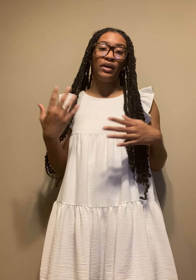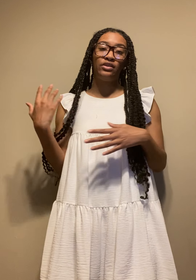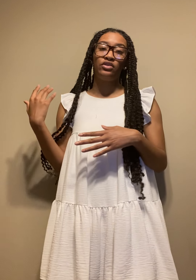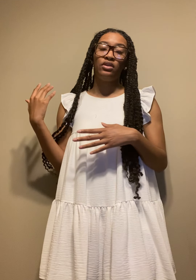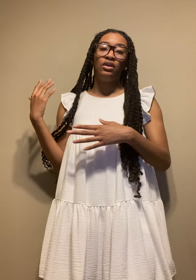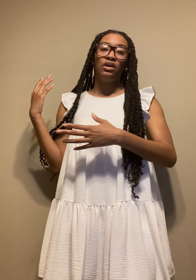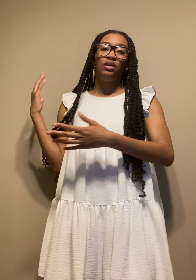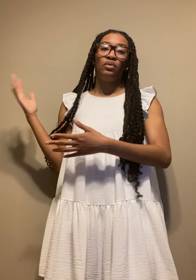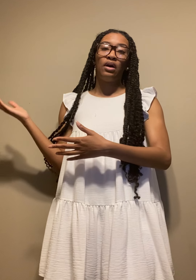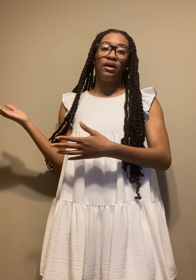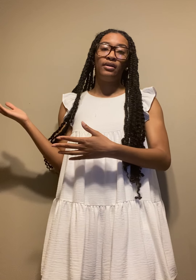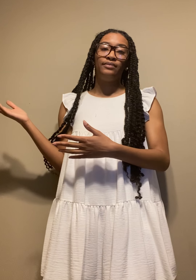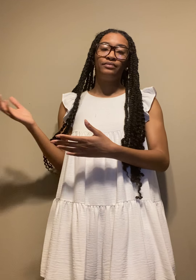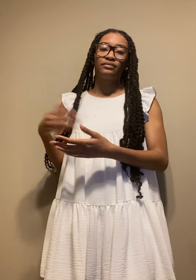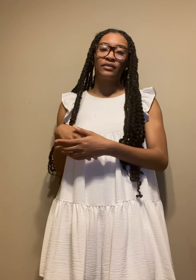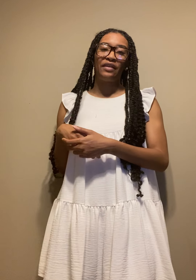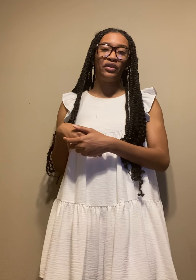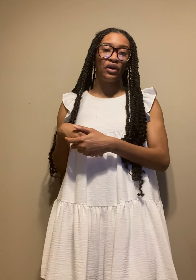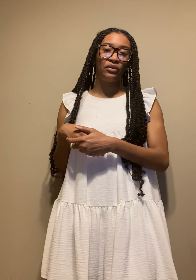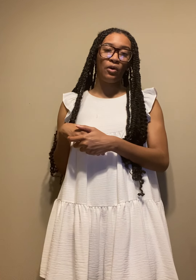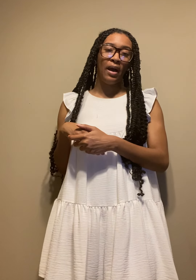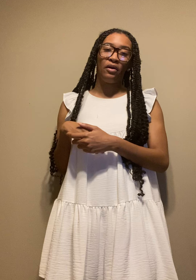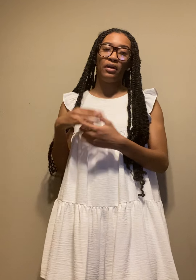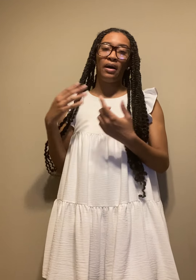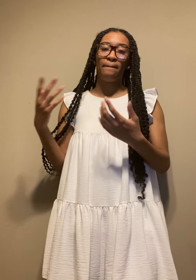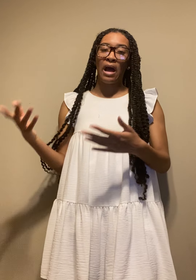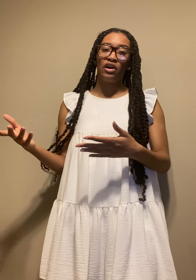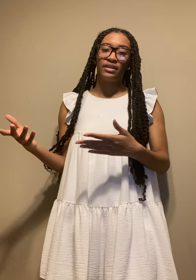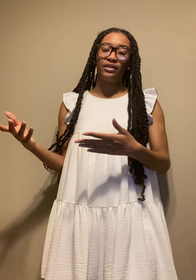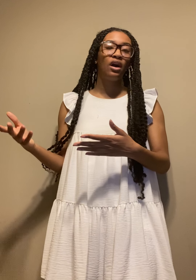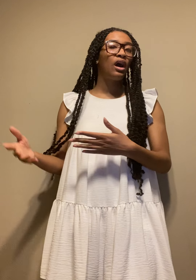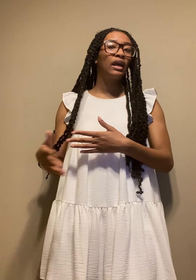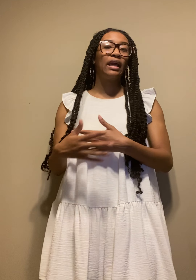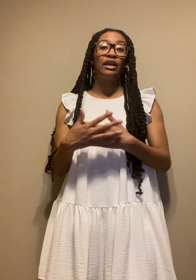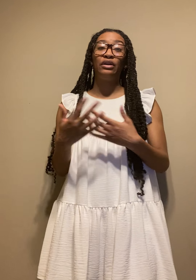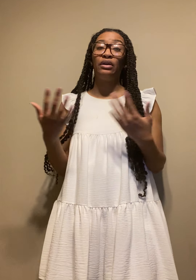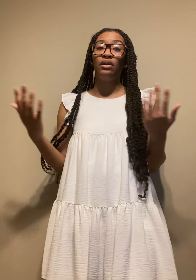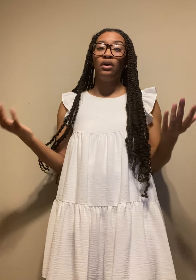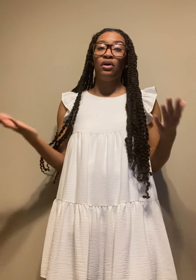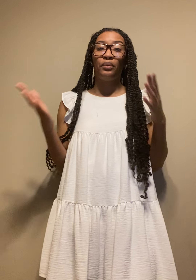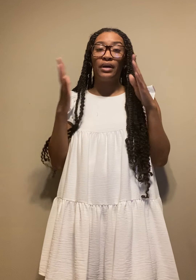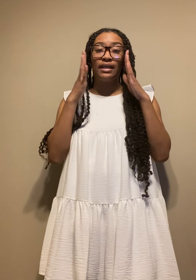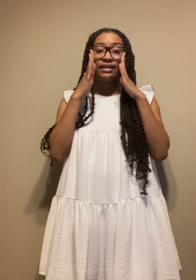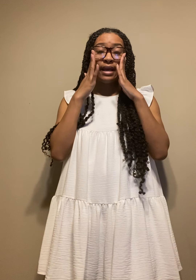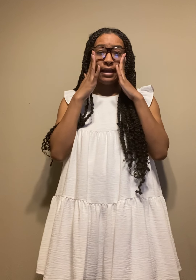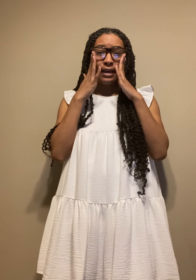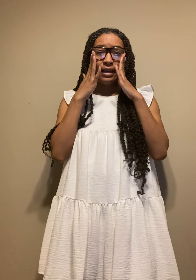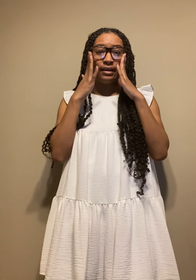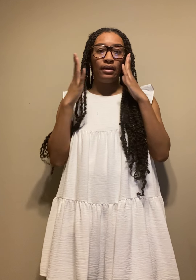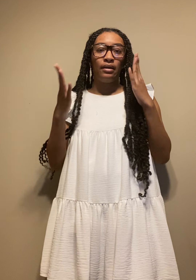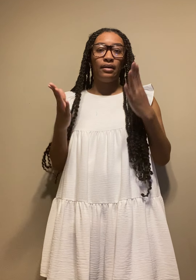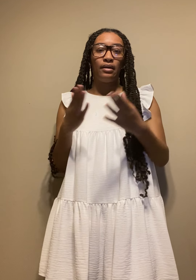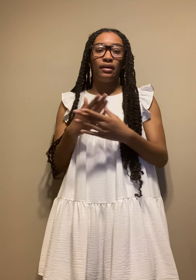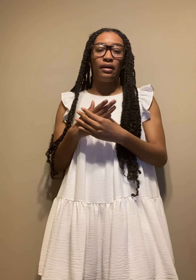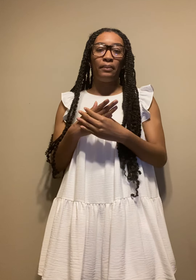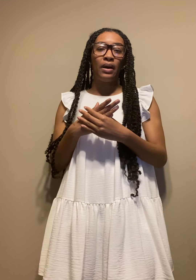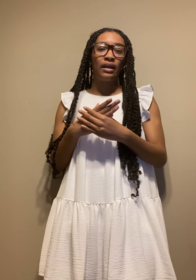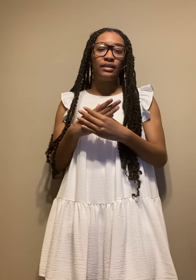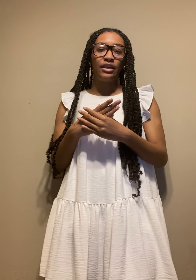which, if you don't know about Mao Zedong, he was a